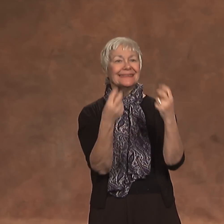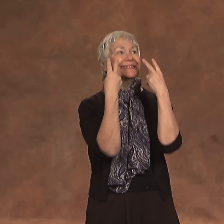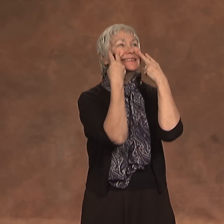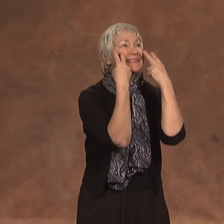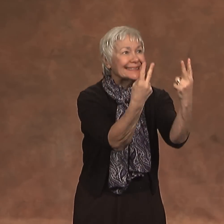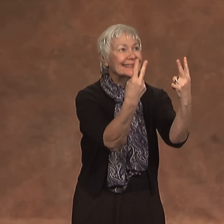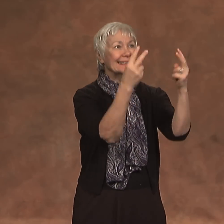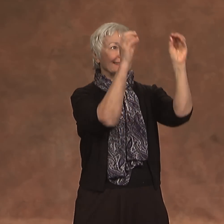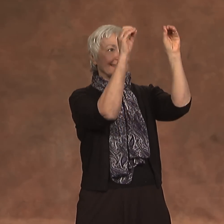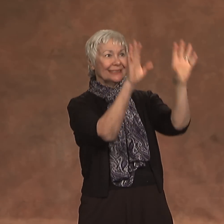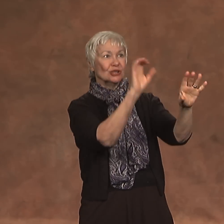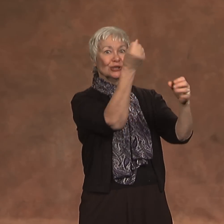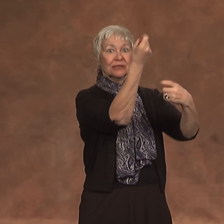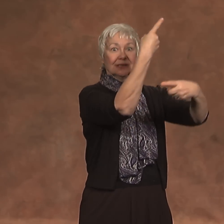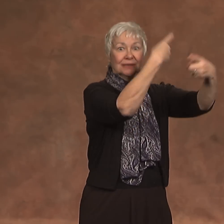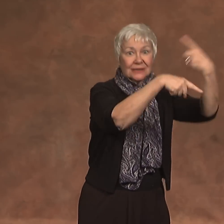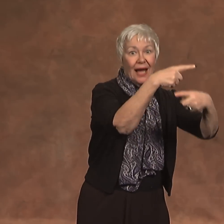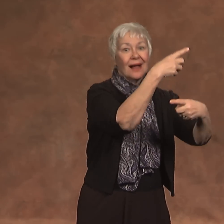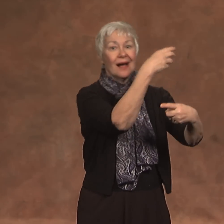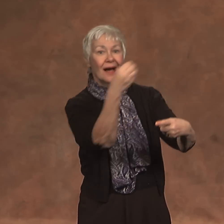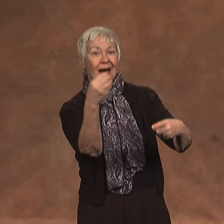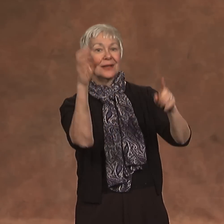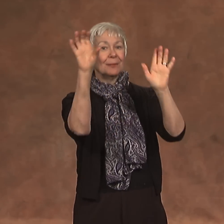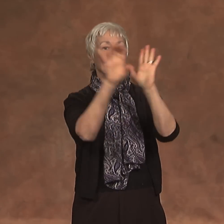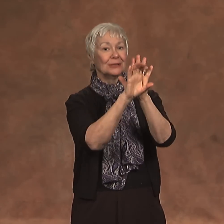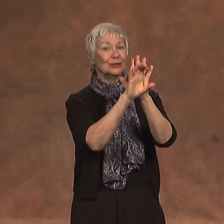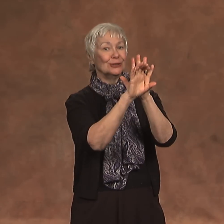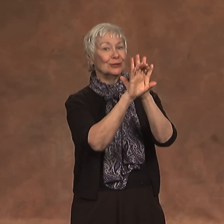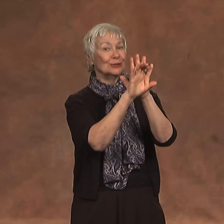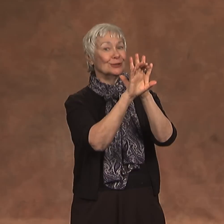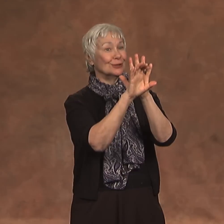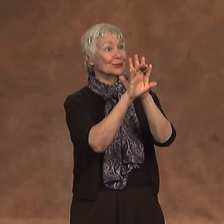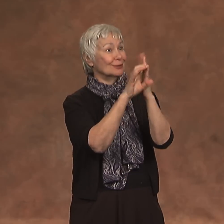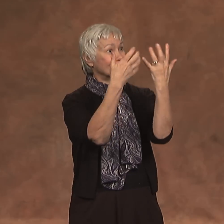class can see both the signed explanation and the props.